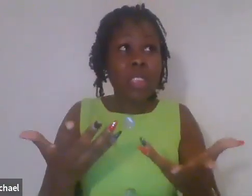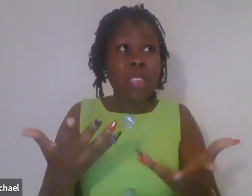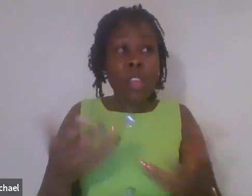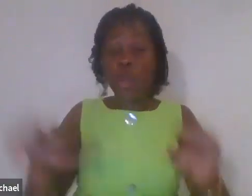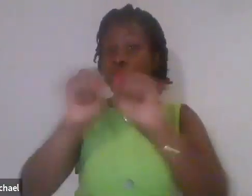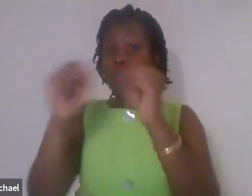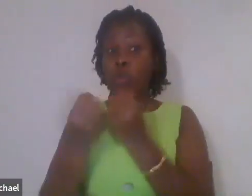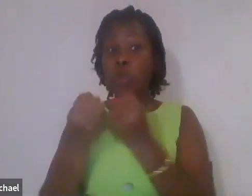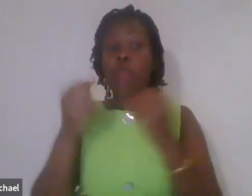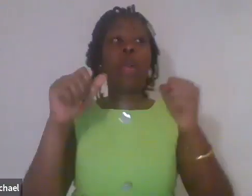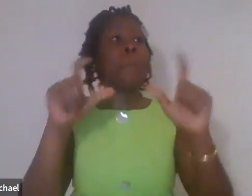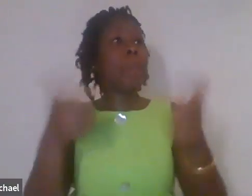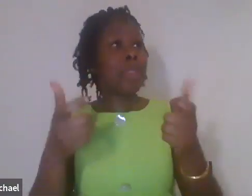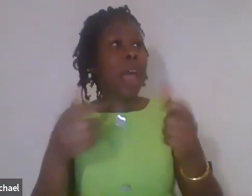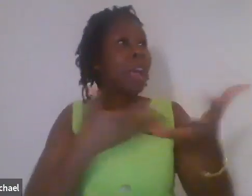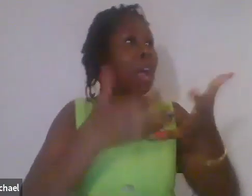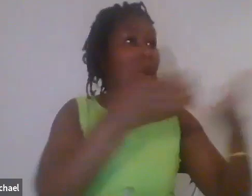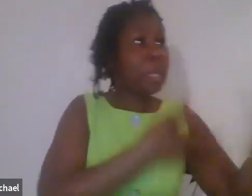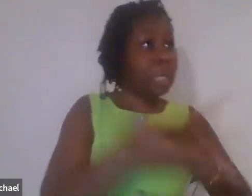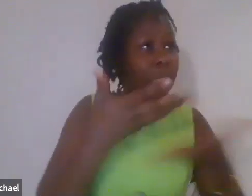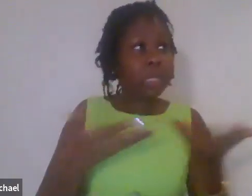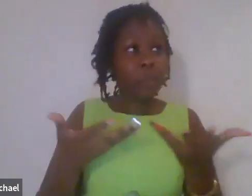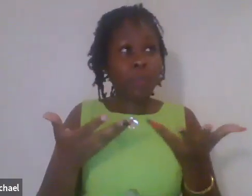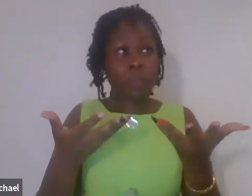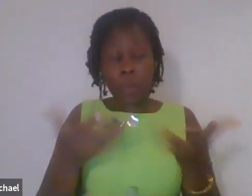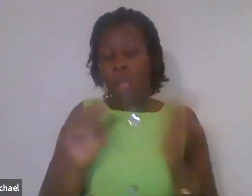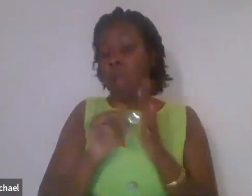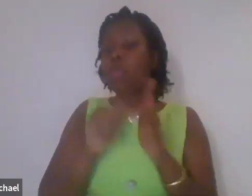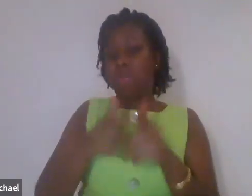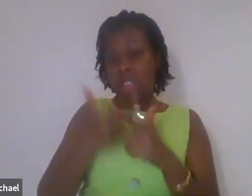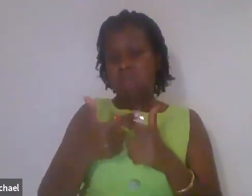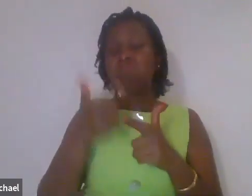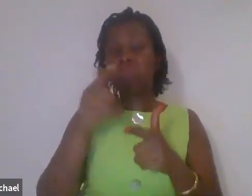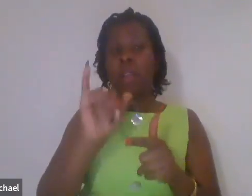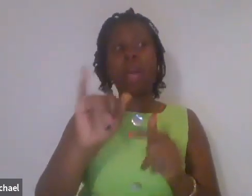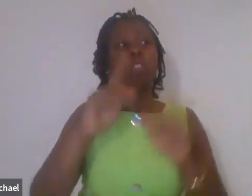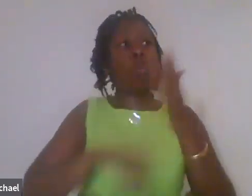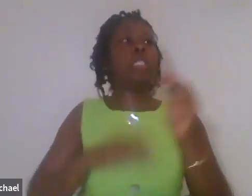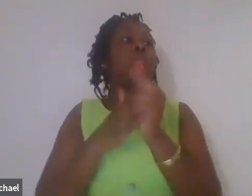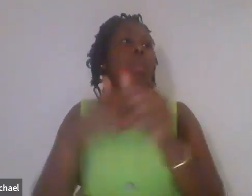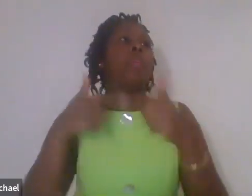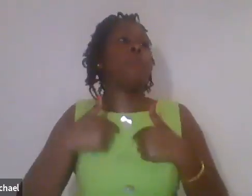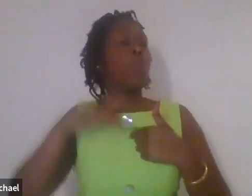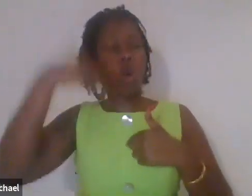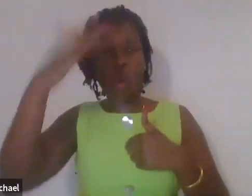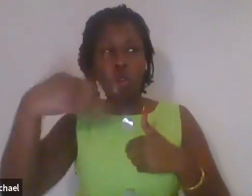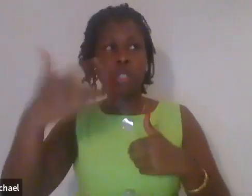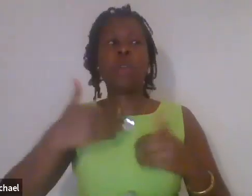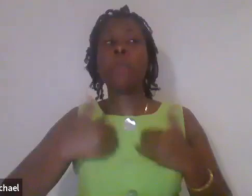inspirational movies, you know, your social media engagement. And then that is what